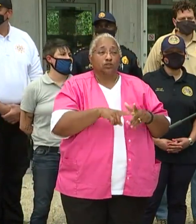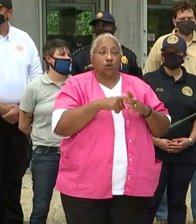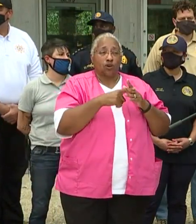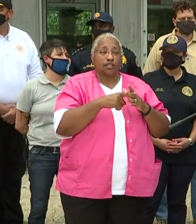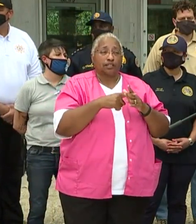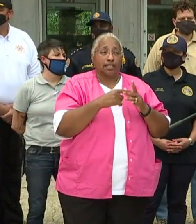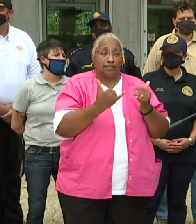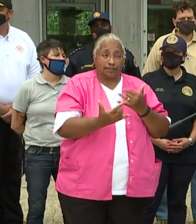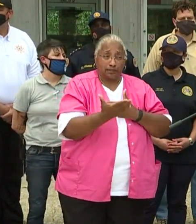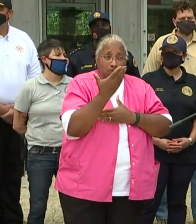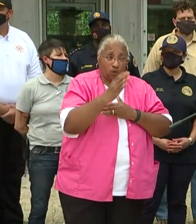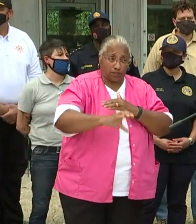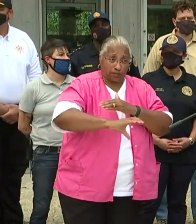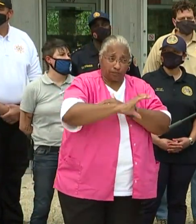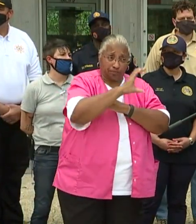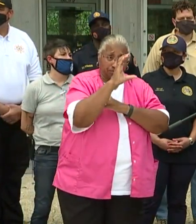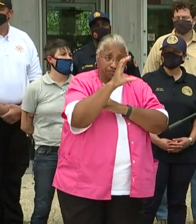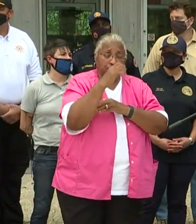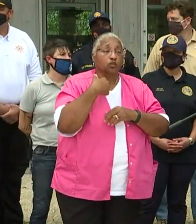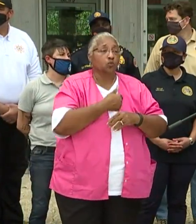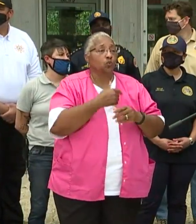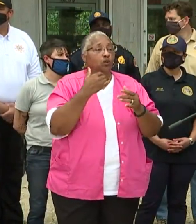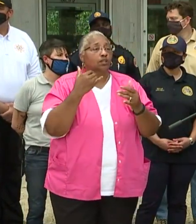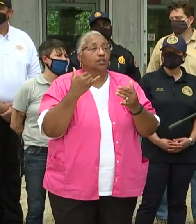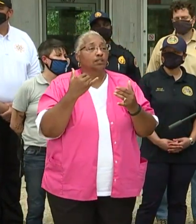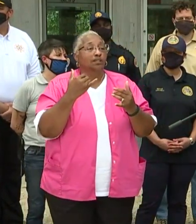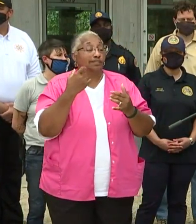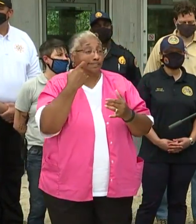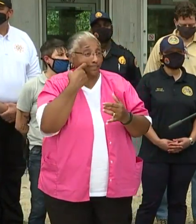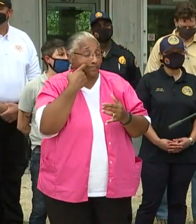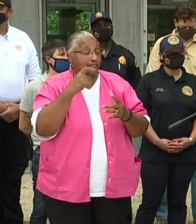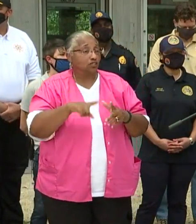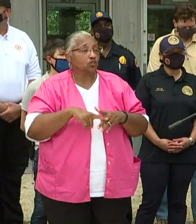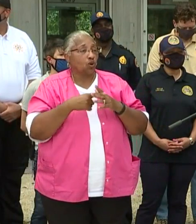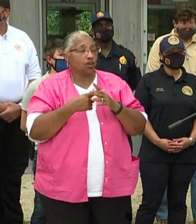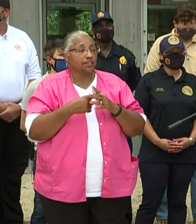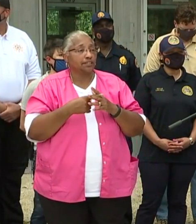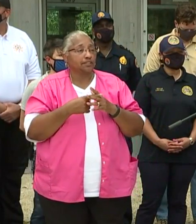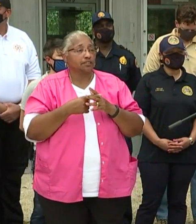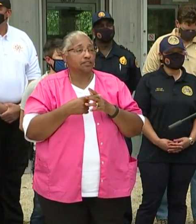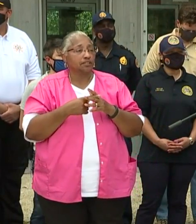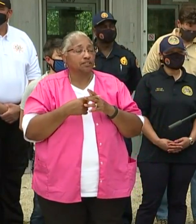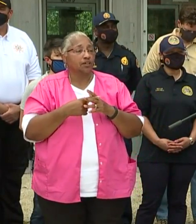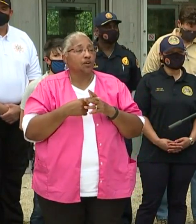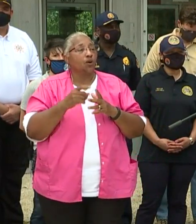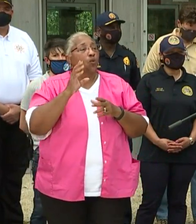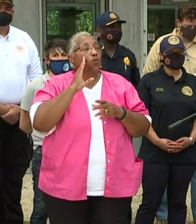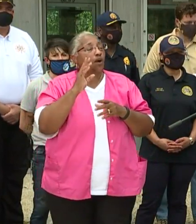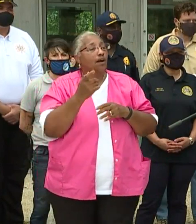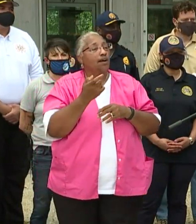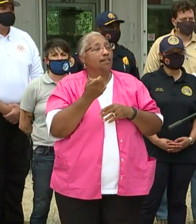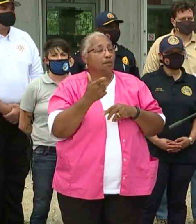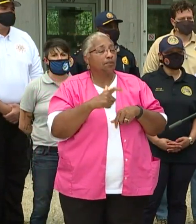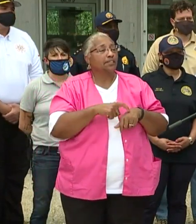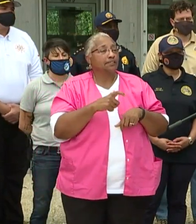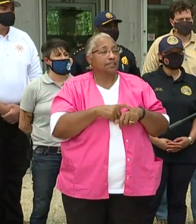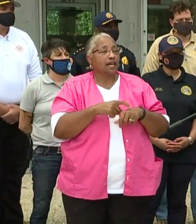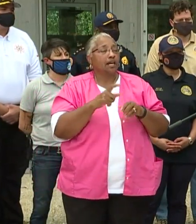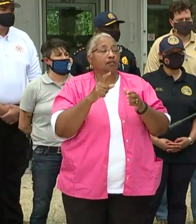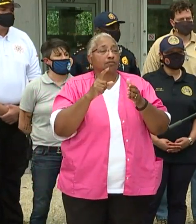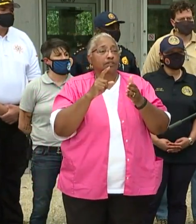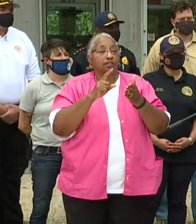at daybreak this morning. We're just now starting, and you've heard from others that it's going to be a little bit, and even trying to get out